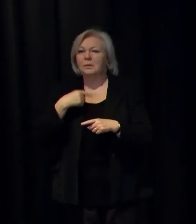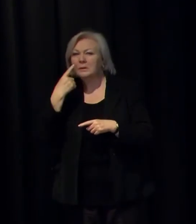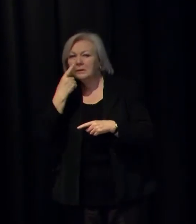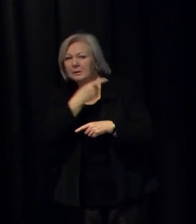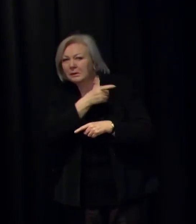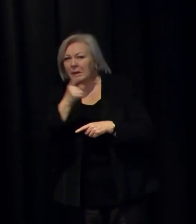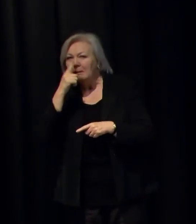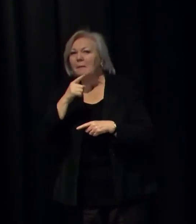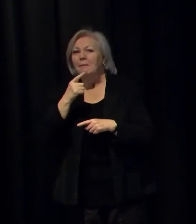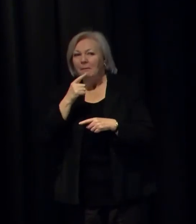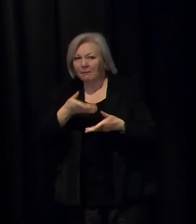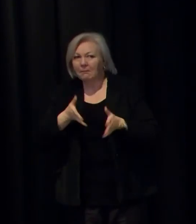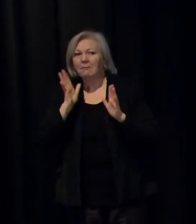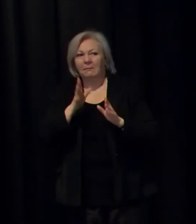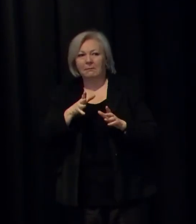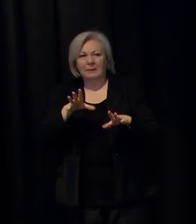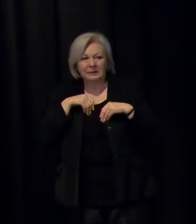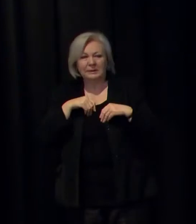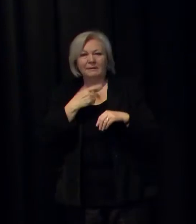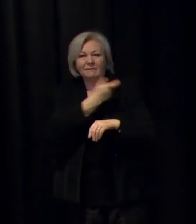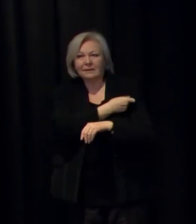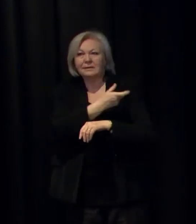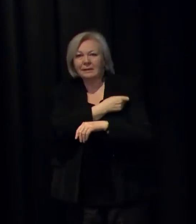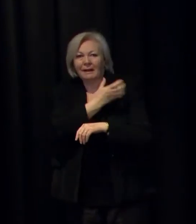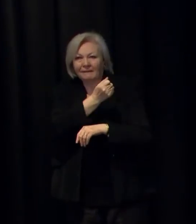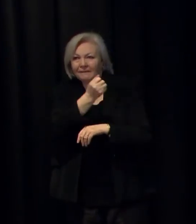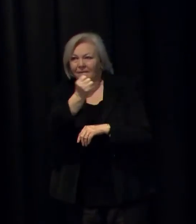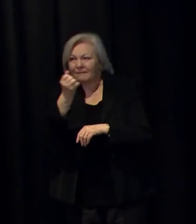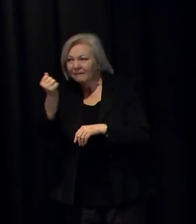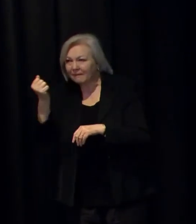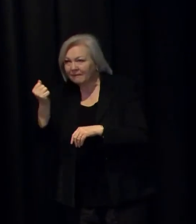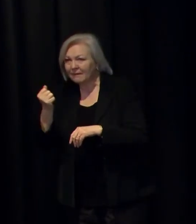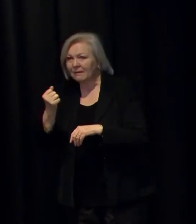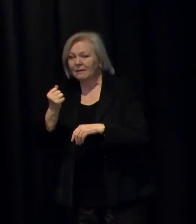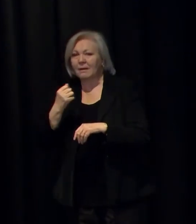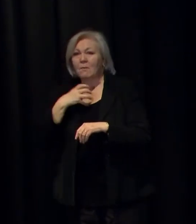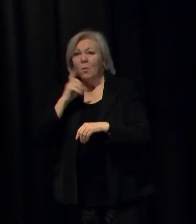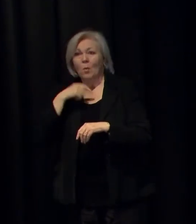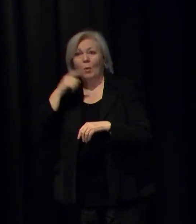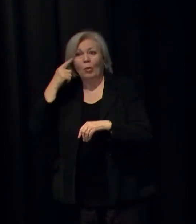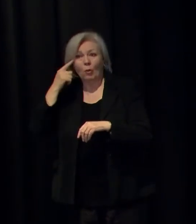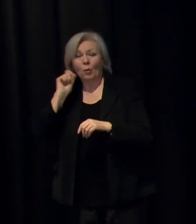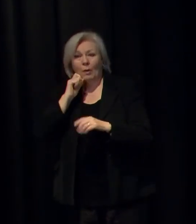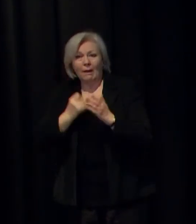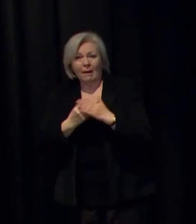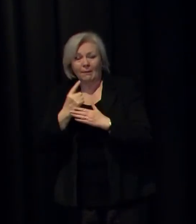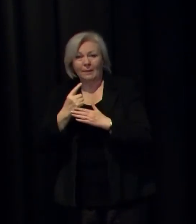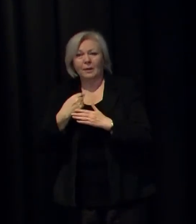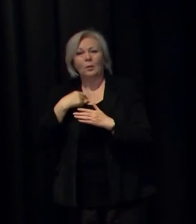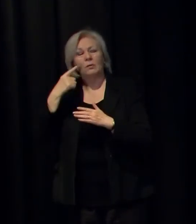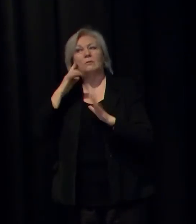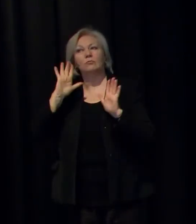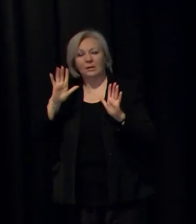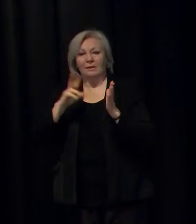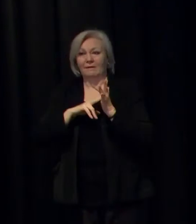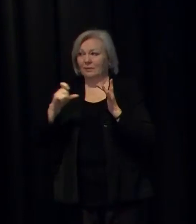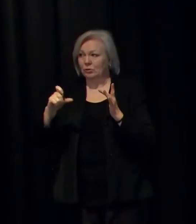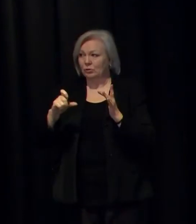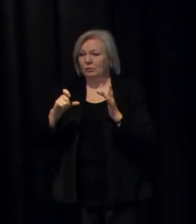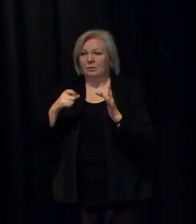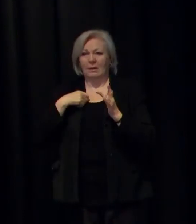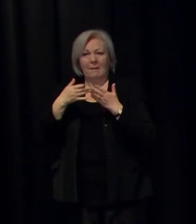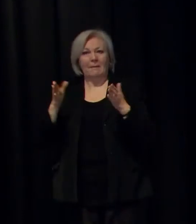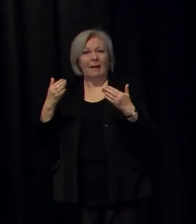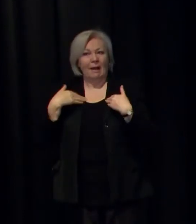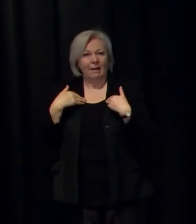uptake faster and in greater numbers than we had predicted, then we as a state, as an economy, a community, as a public health